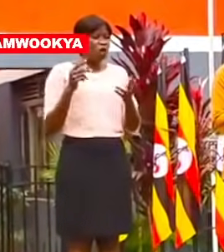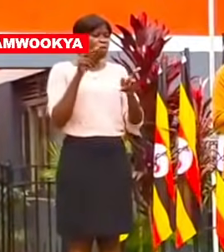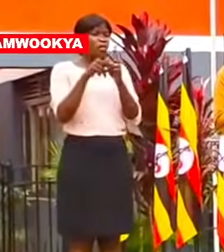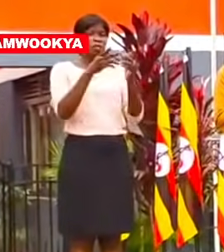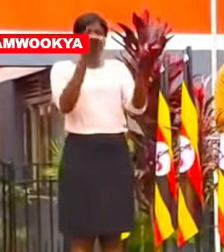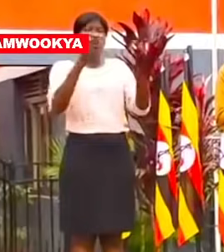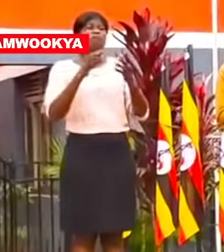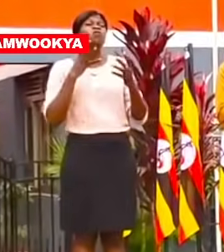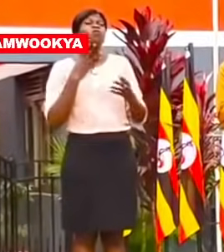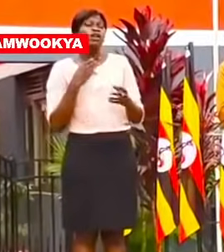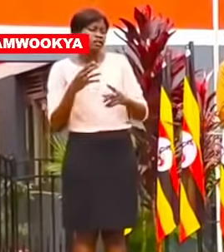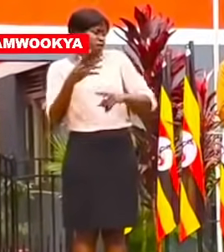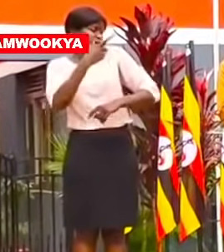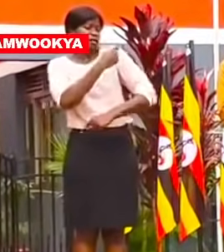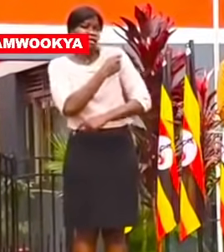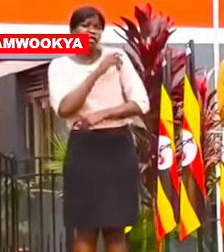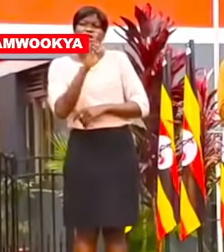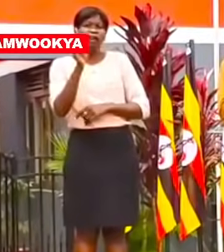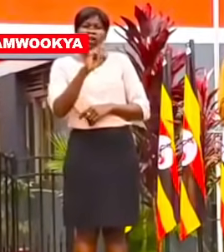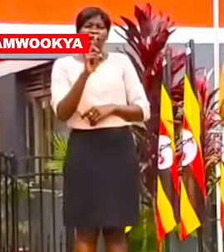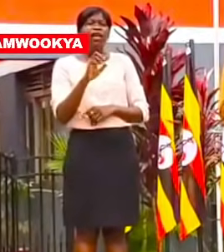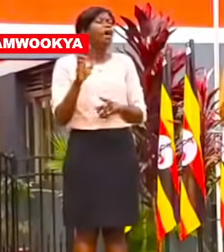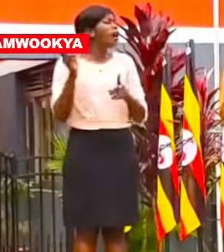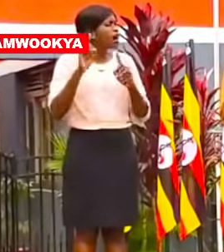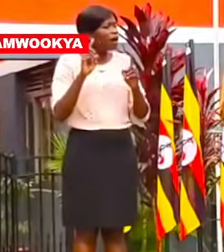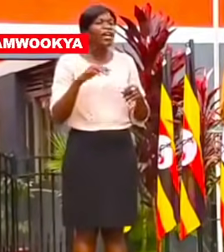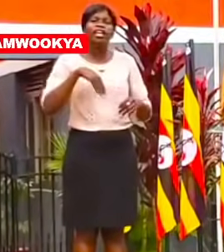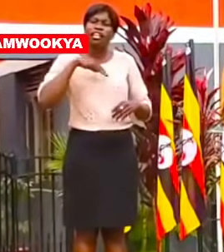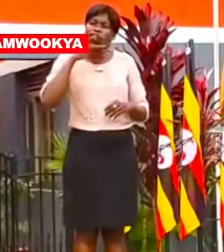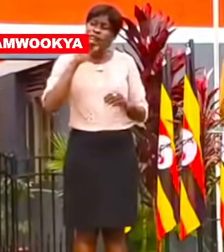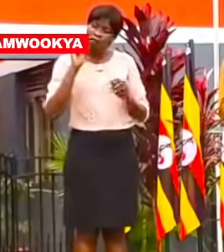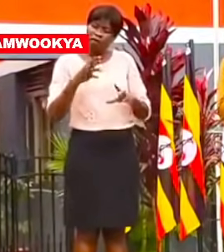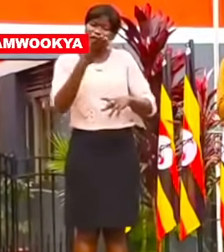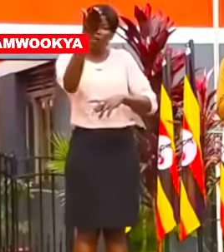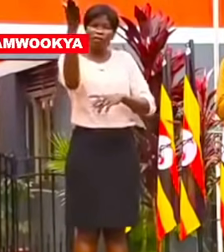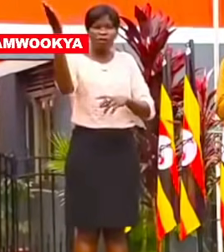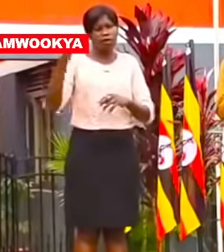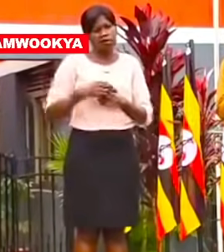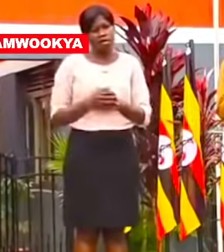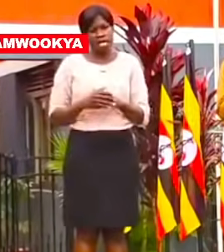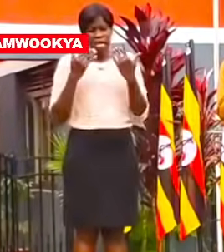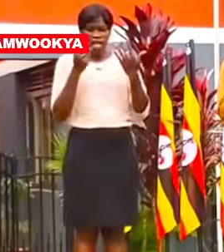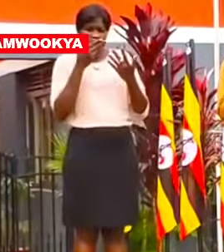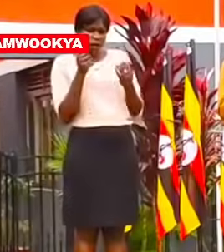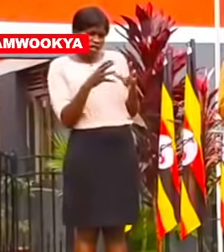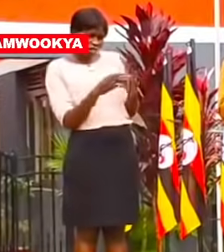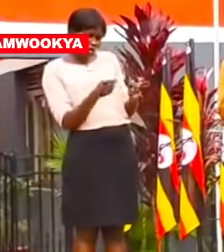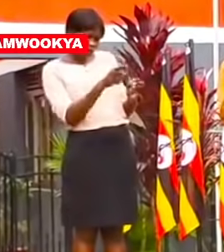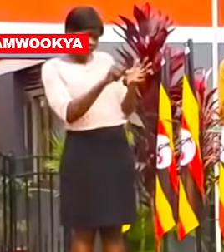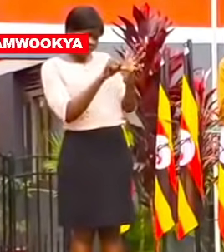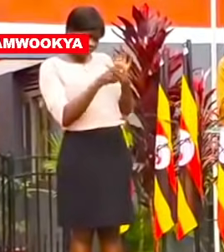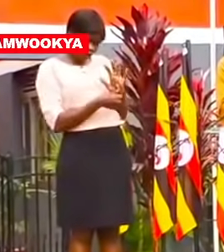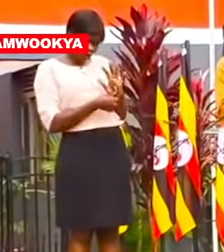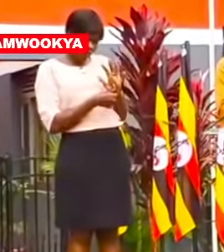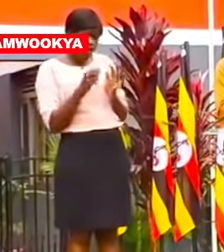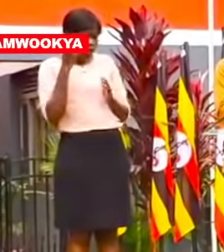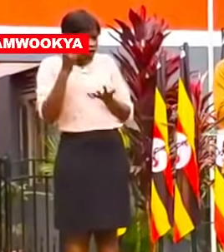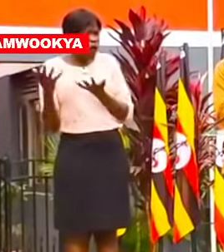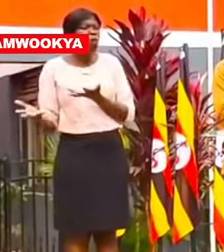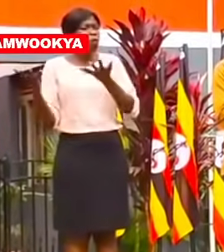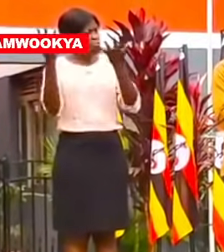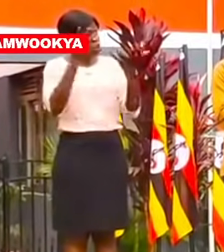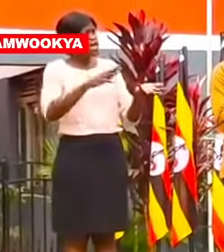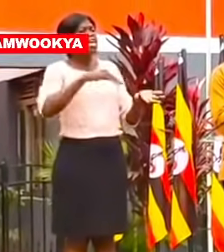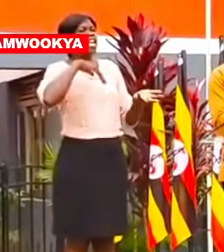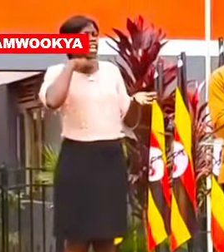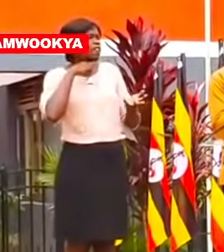No. The real challenge is we don't have enough vaccines. So let's address that before we assume only 3 million have been vaccinated